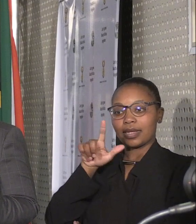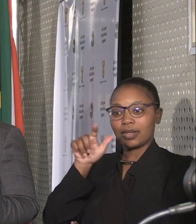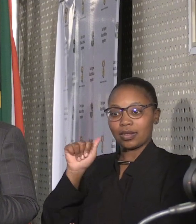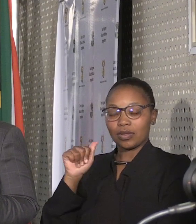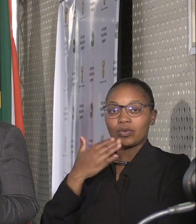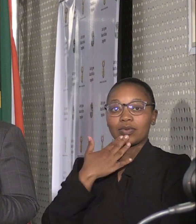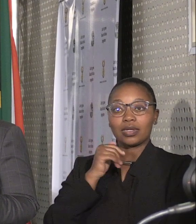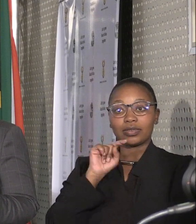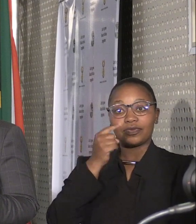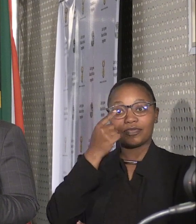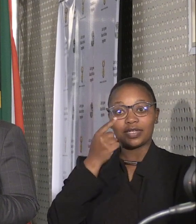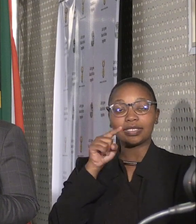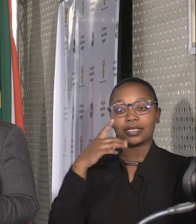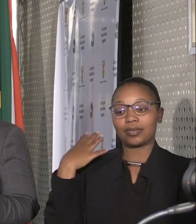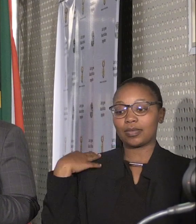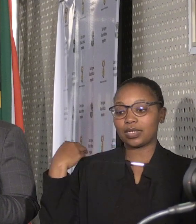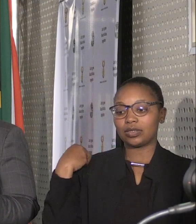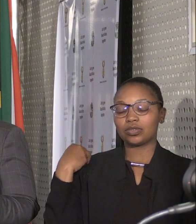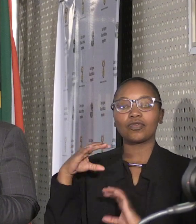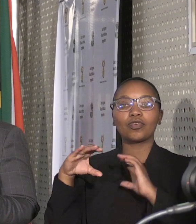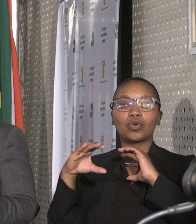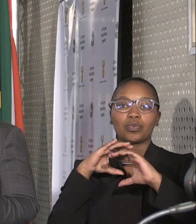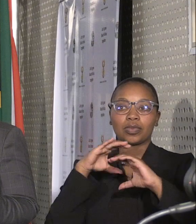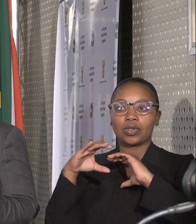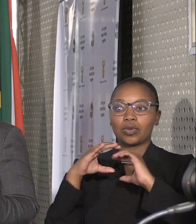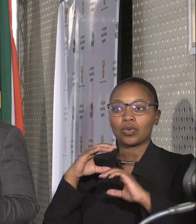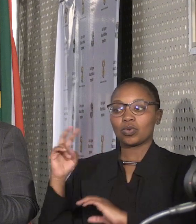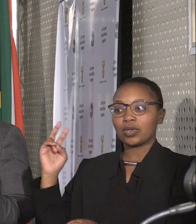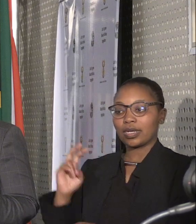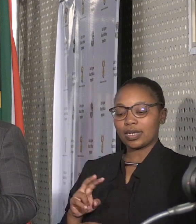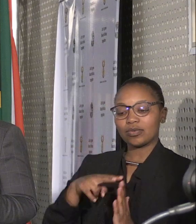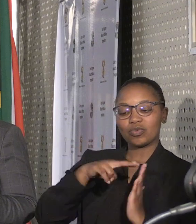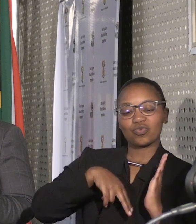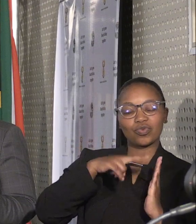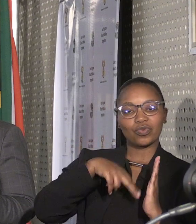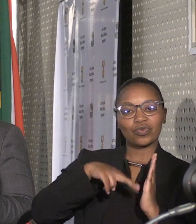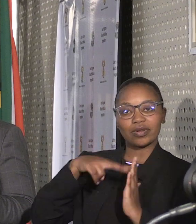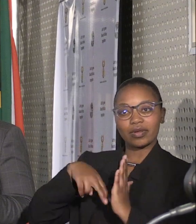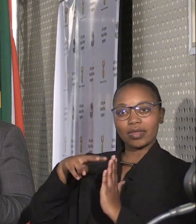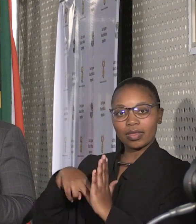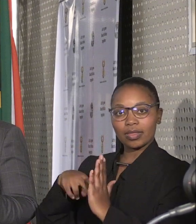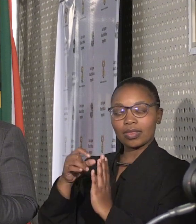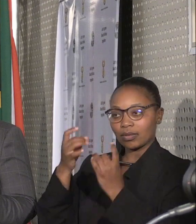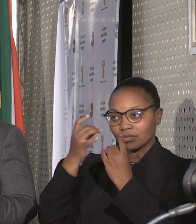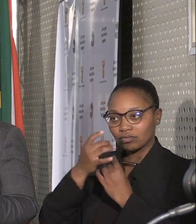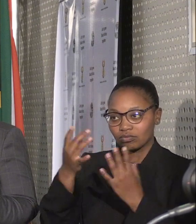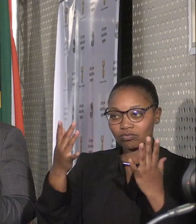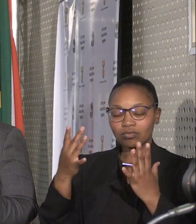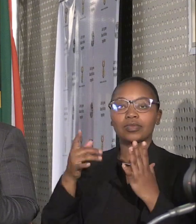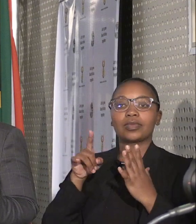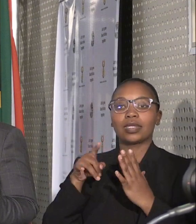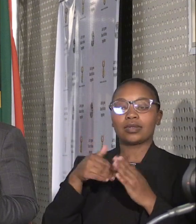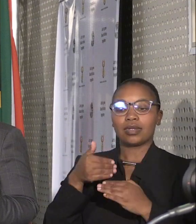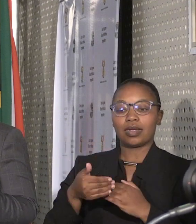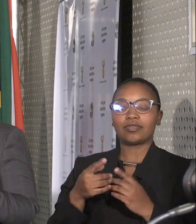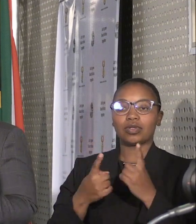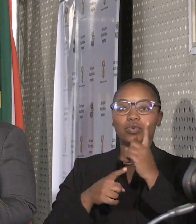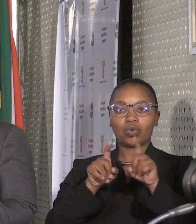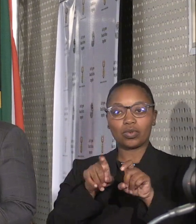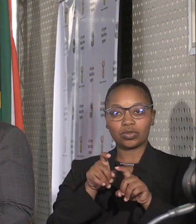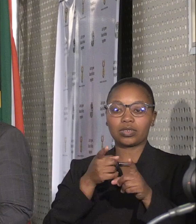of Communications to come and read the joint statement. Thereafter, we will then go to the